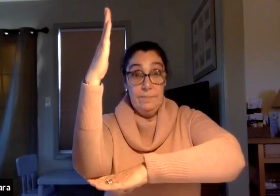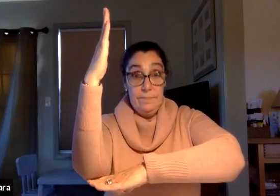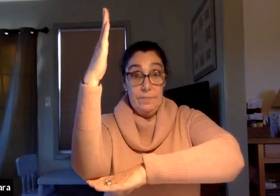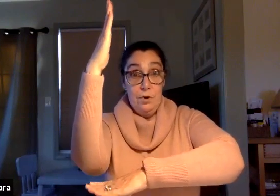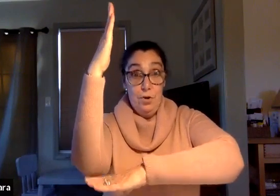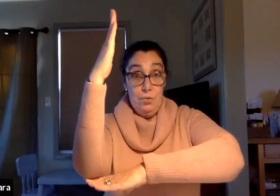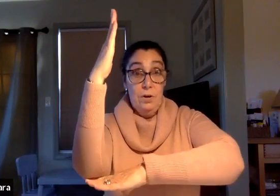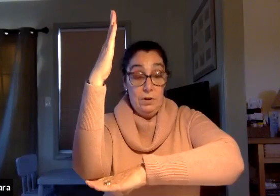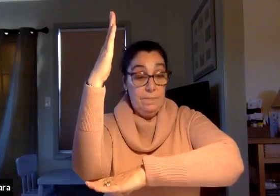Noon.